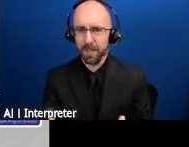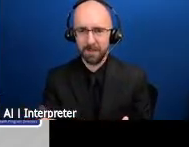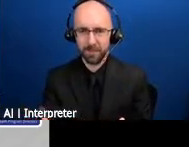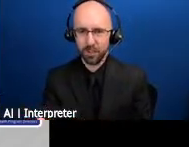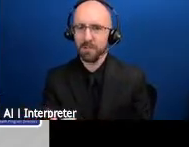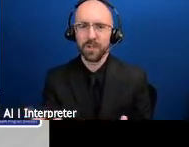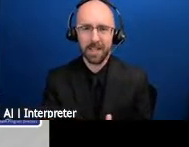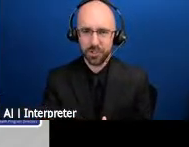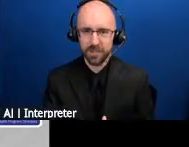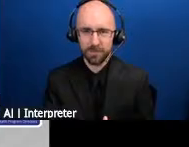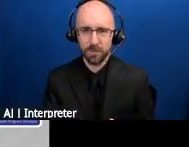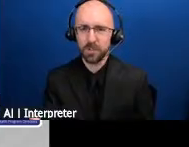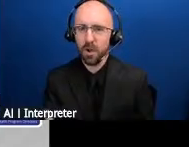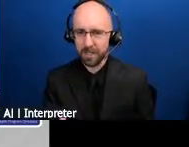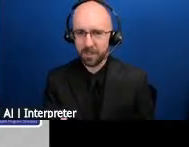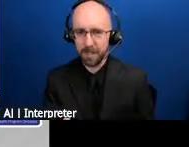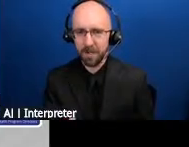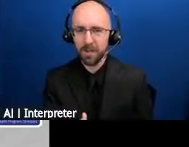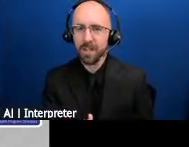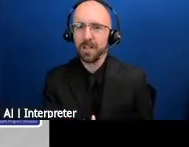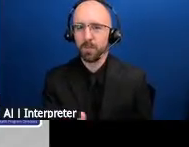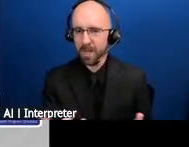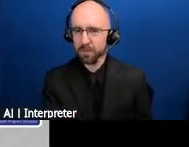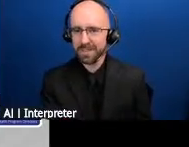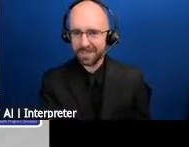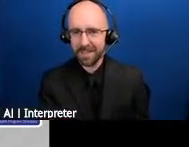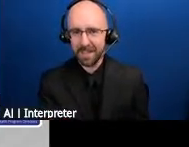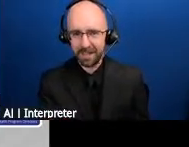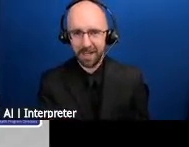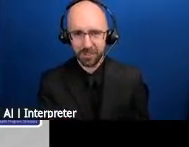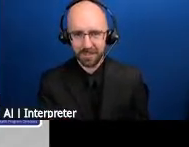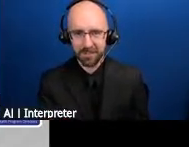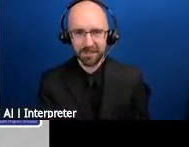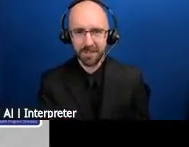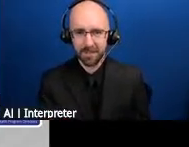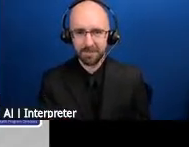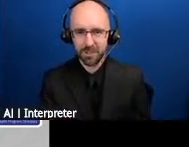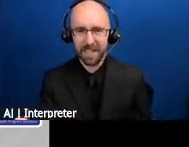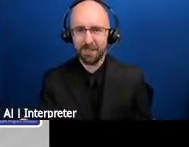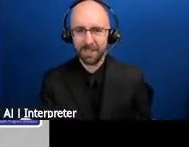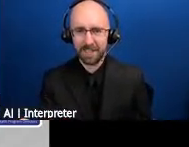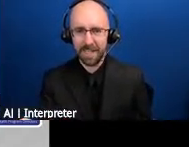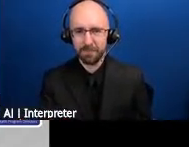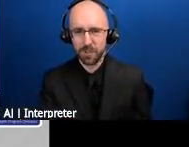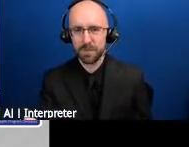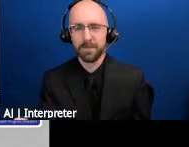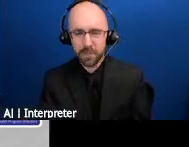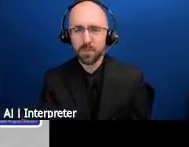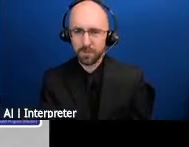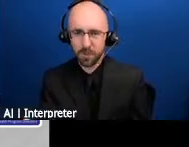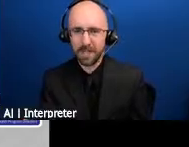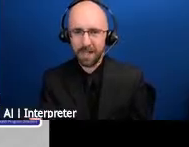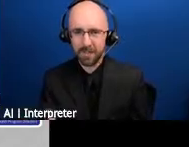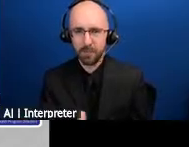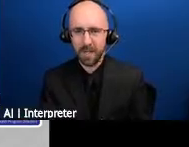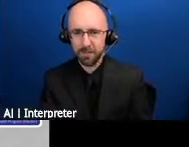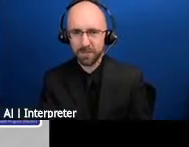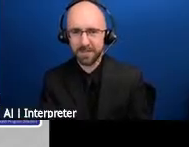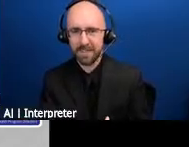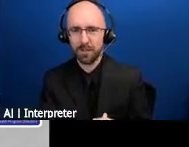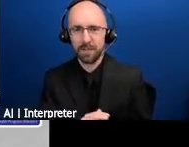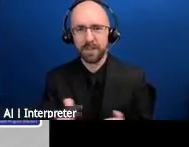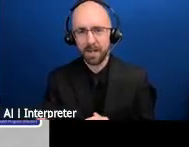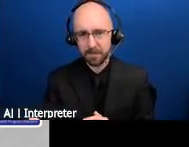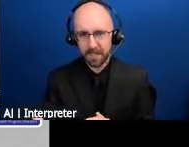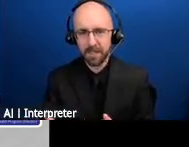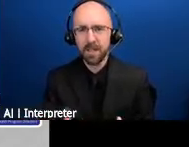language, their comprehension of what we're talking about. And we're able to see that in action. Just having that visual modality, we're able to